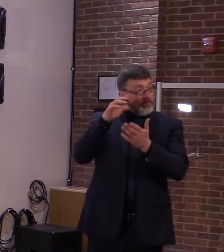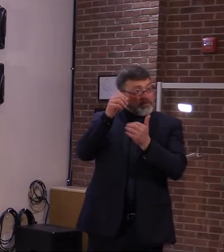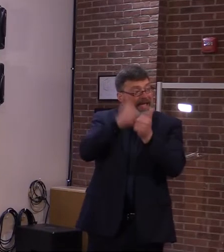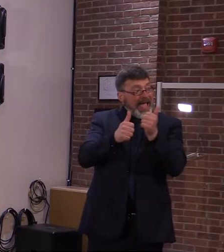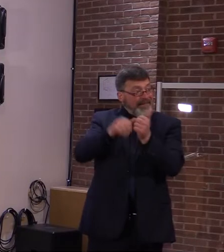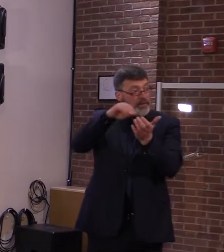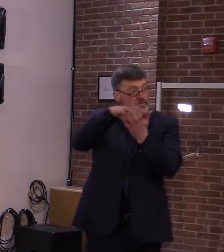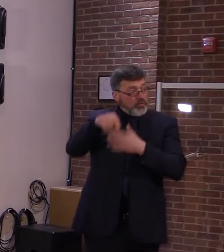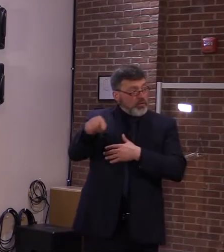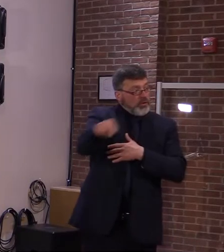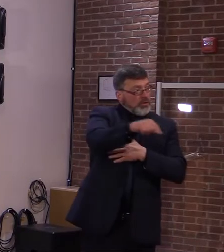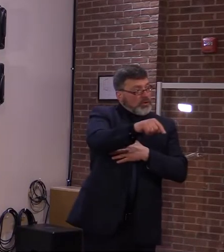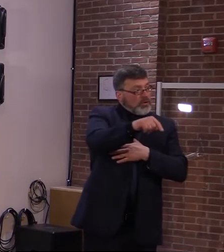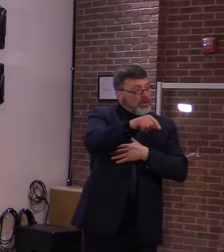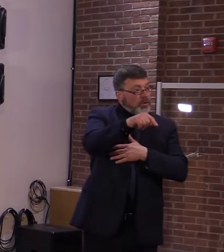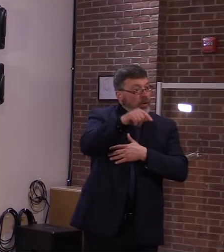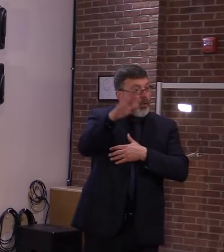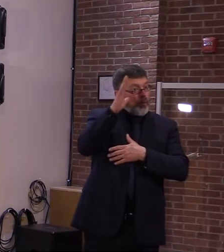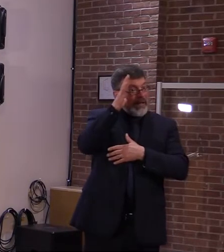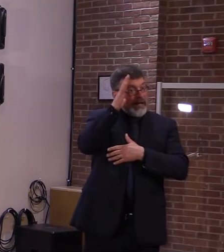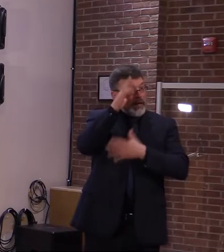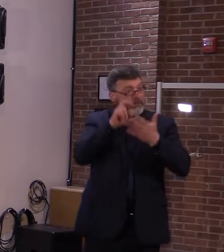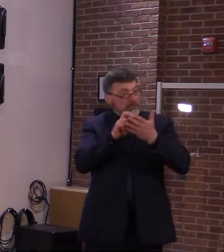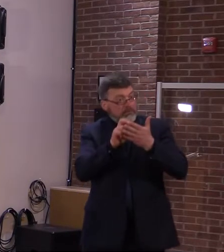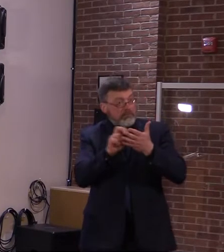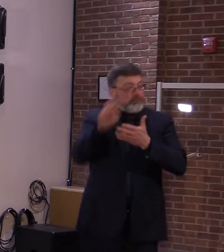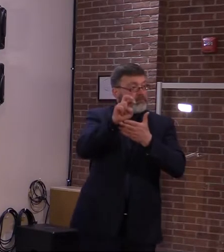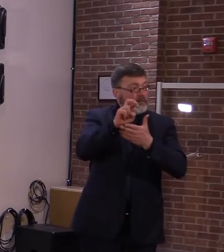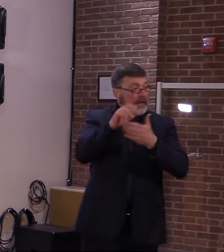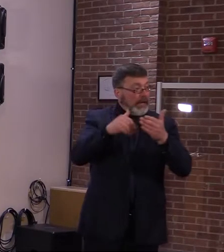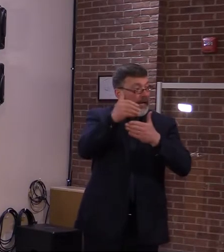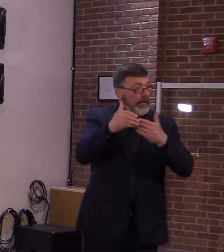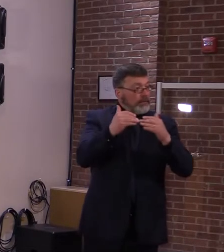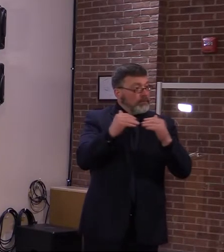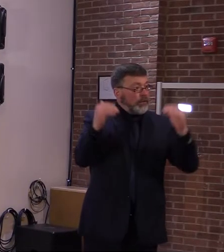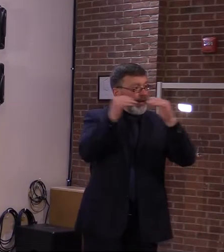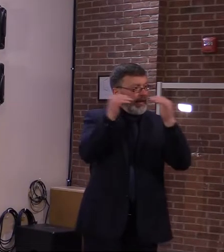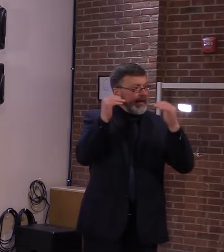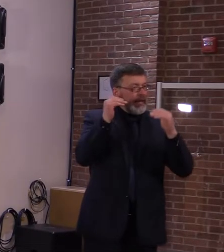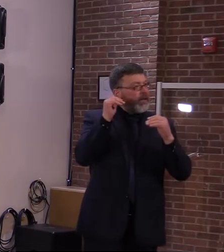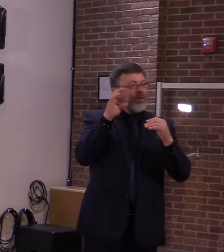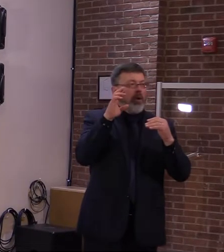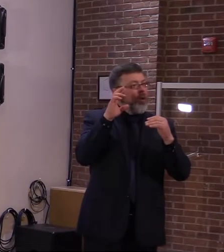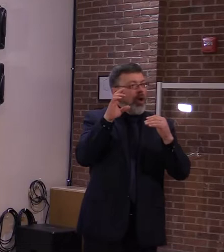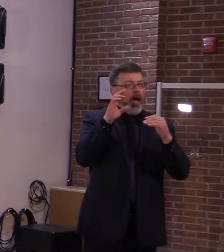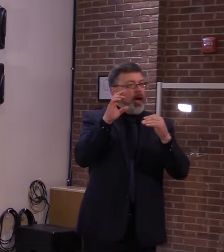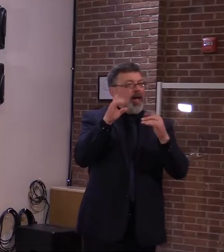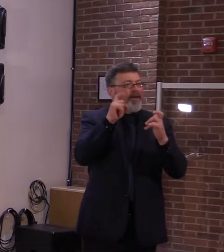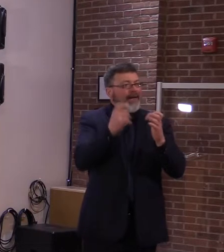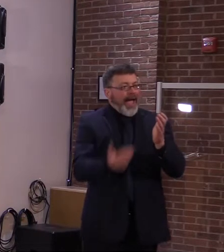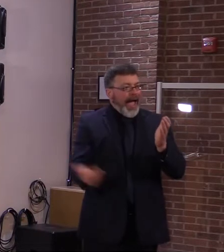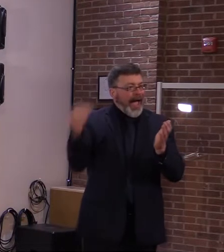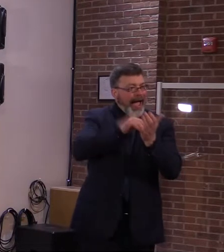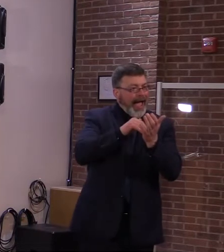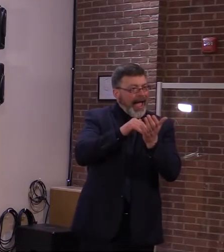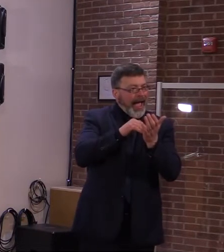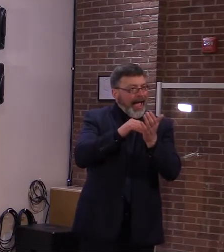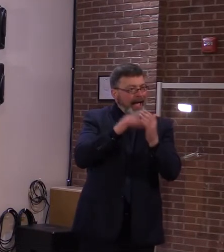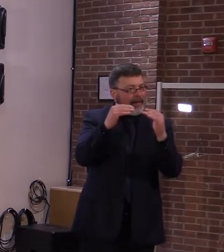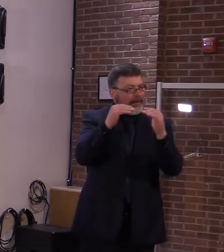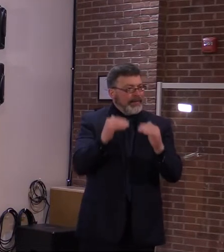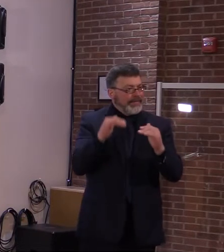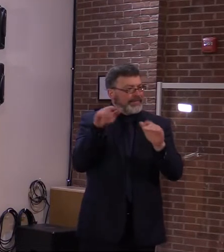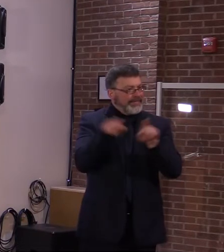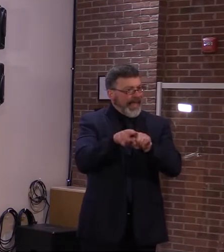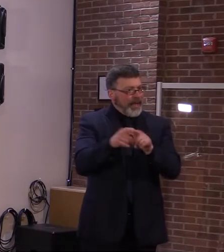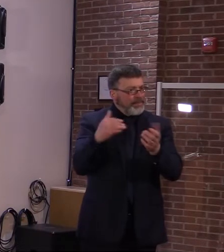or have kids stay back and repeat grades? Yeah, that's a question that's